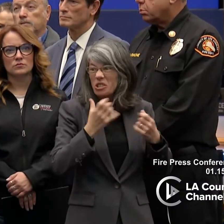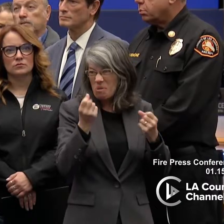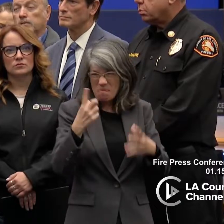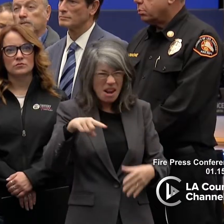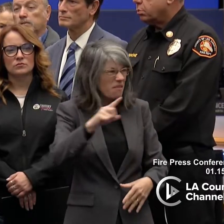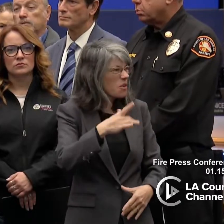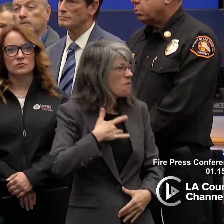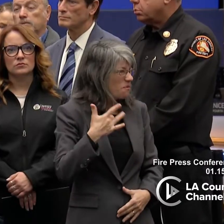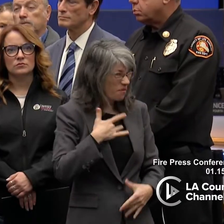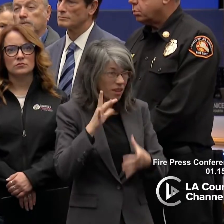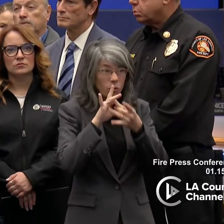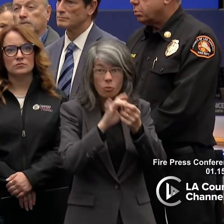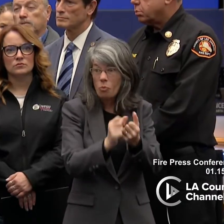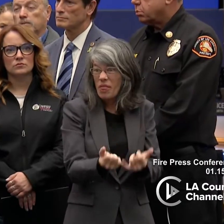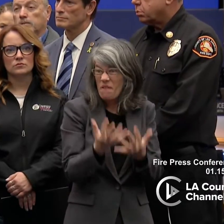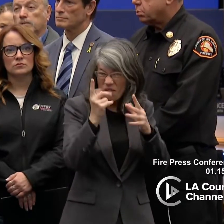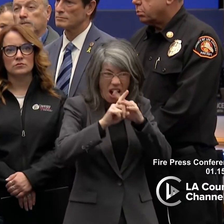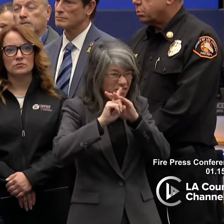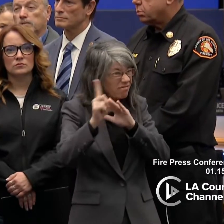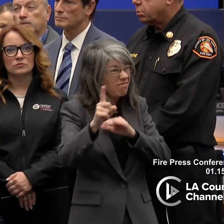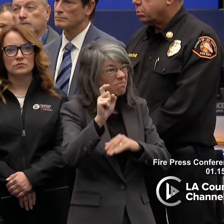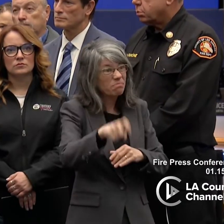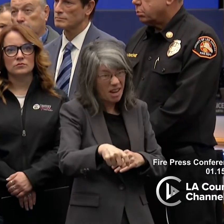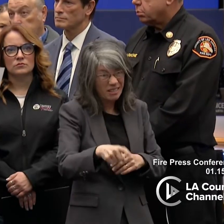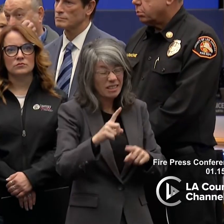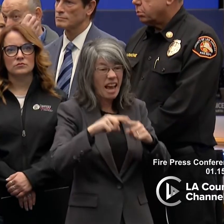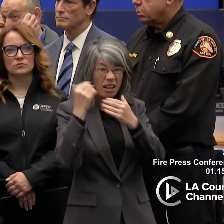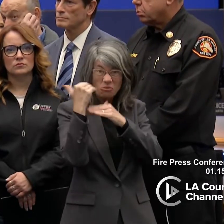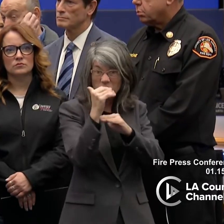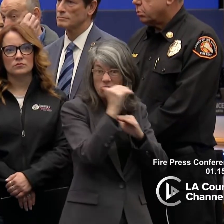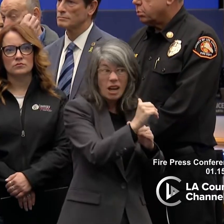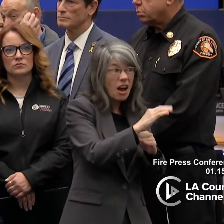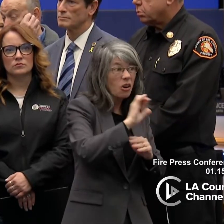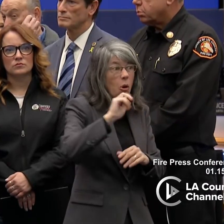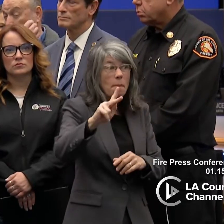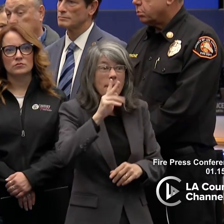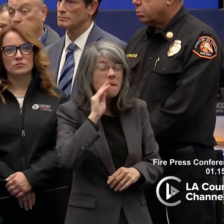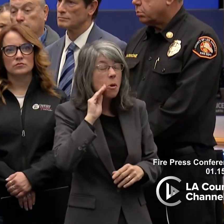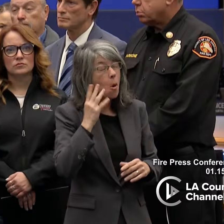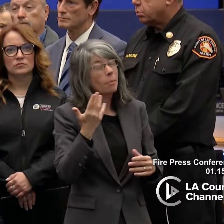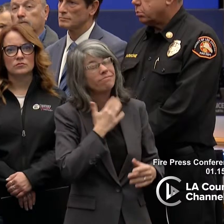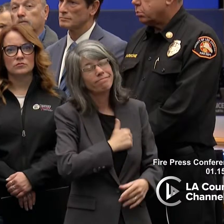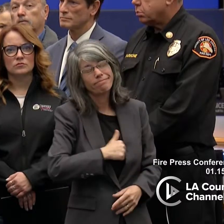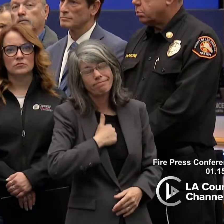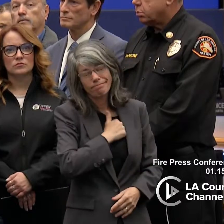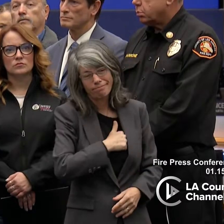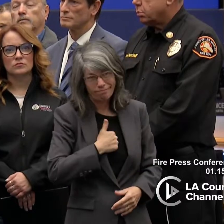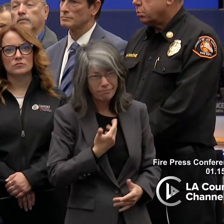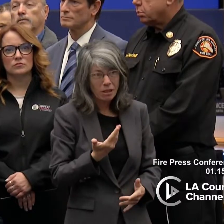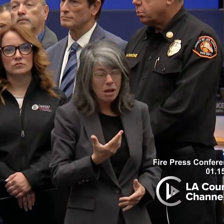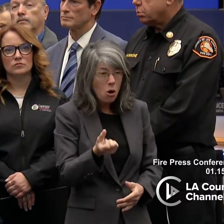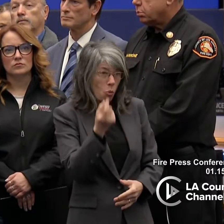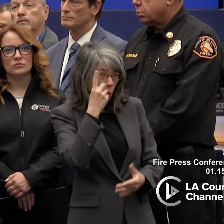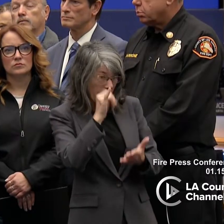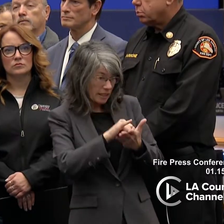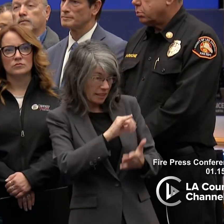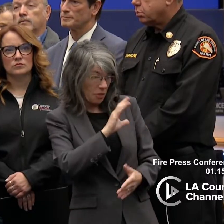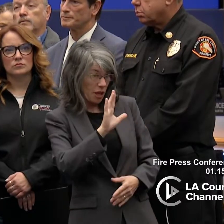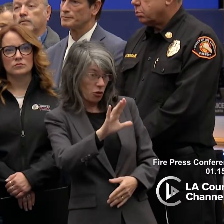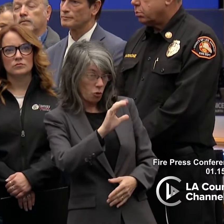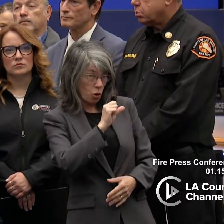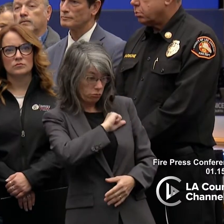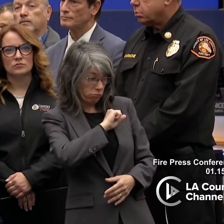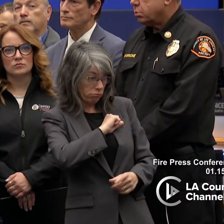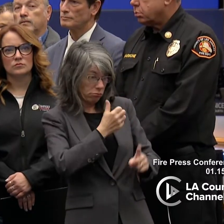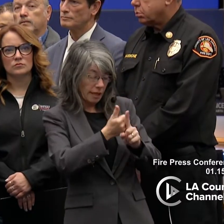you are feeling regarding the fire evacuation and the restrictions on returning to your homes. Please know that our officers and National Guard